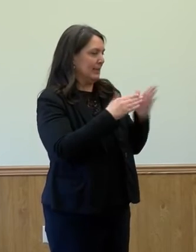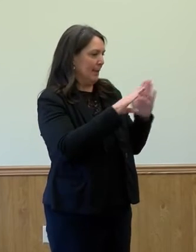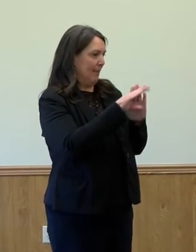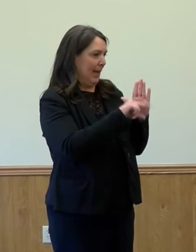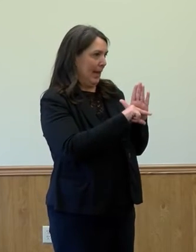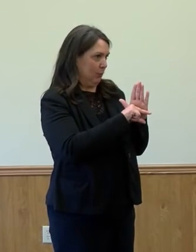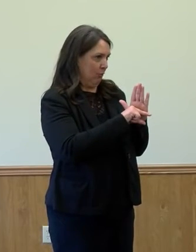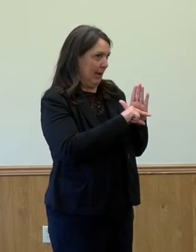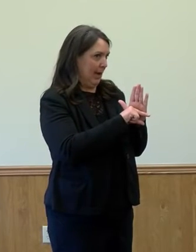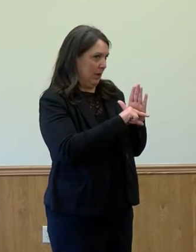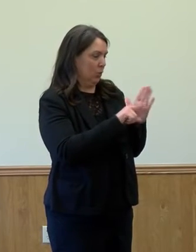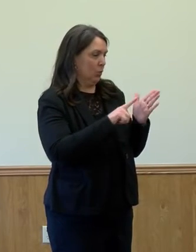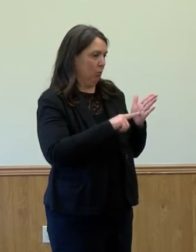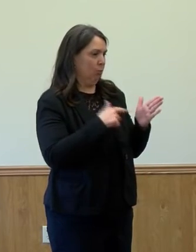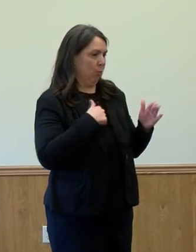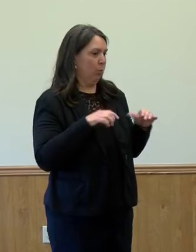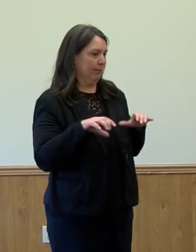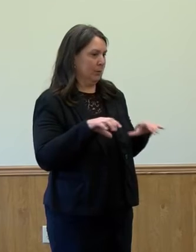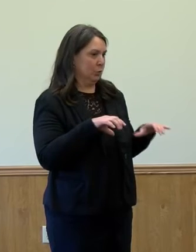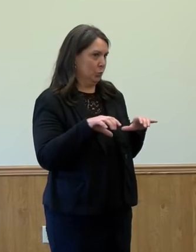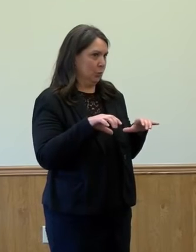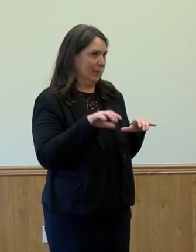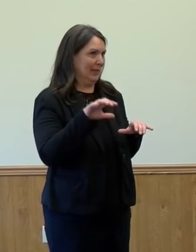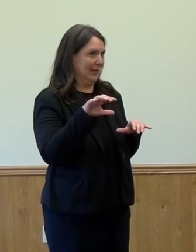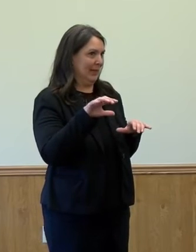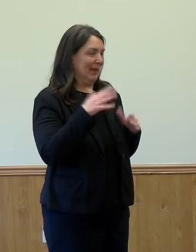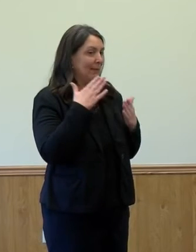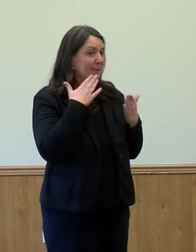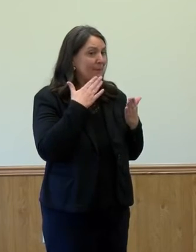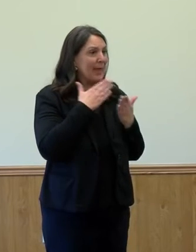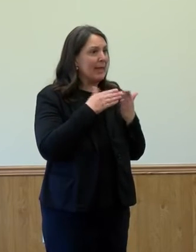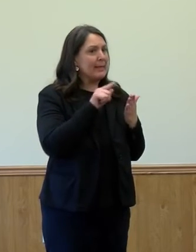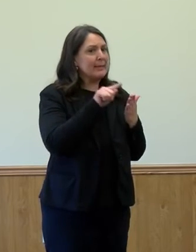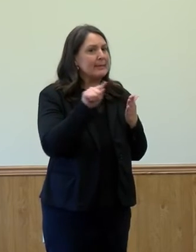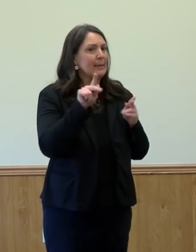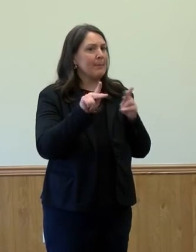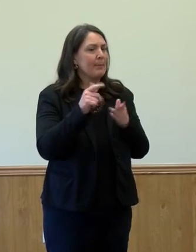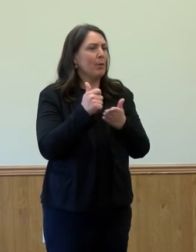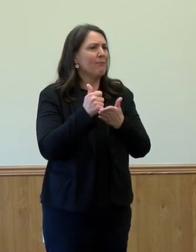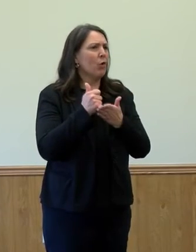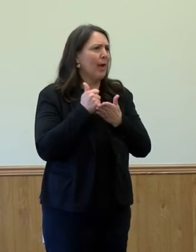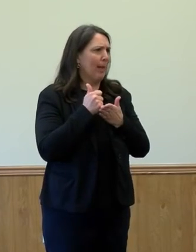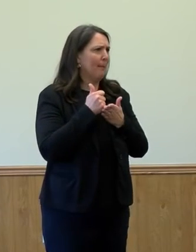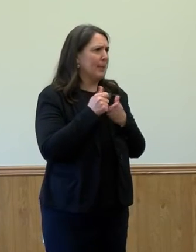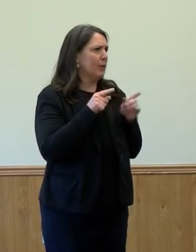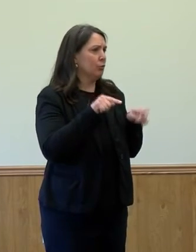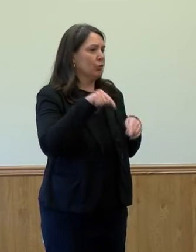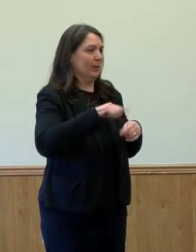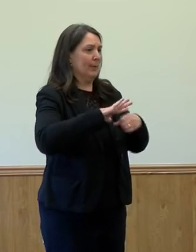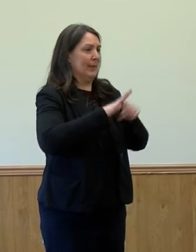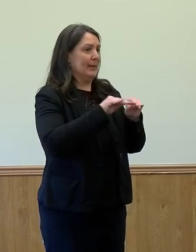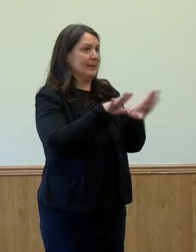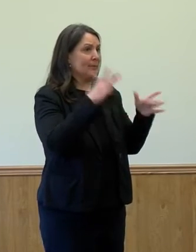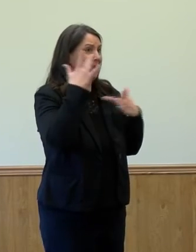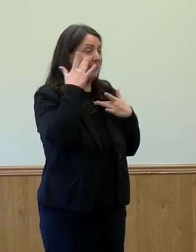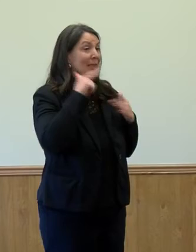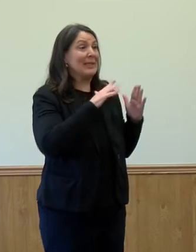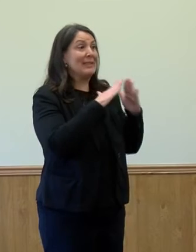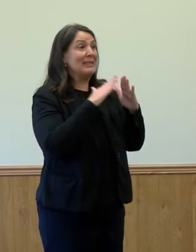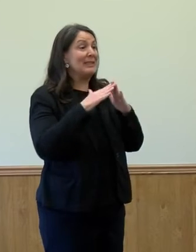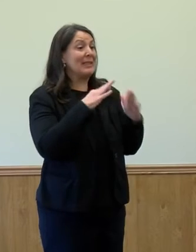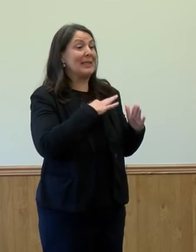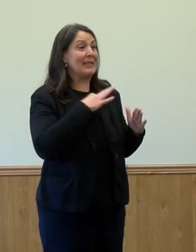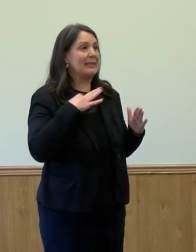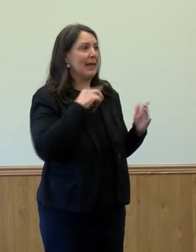of some of the background work that's been going on, and to thank a few people involved in a lot of processes throughout the entire pandemic. City staff has been meeting with